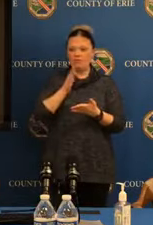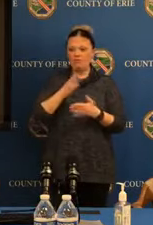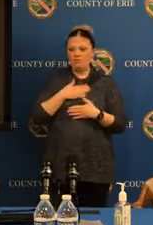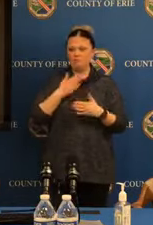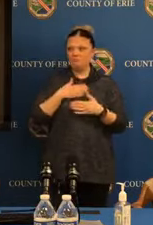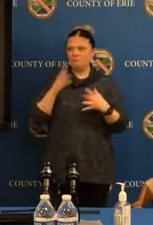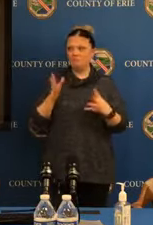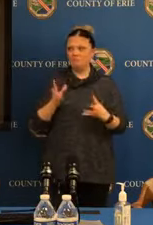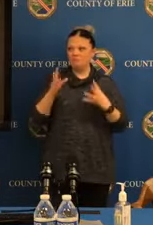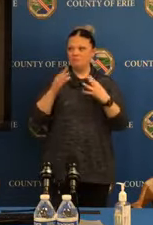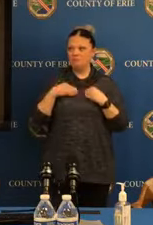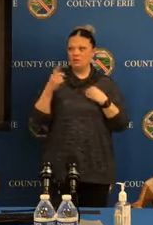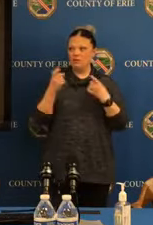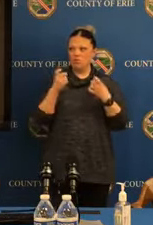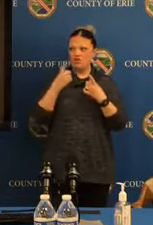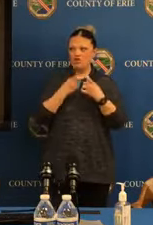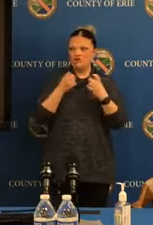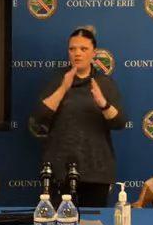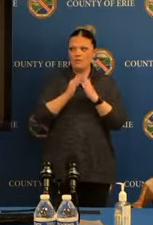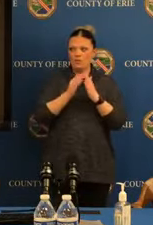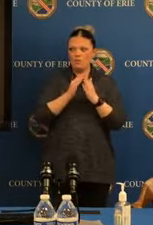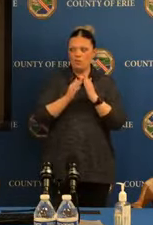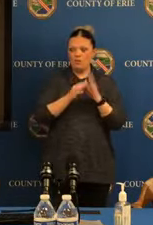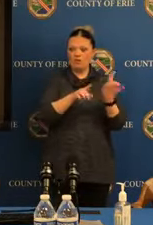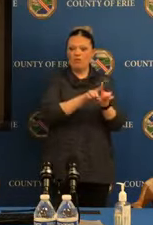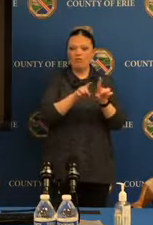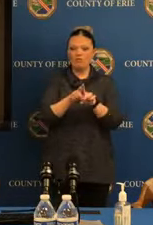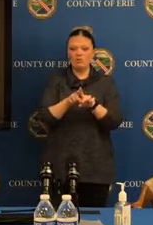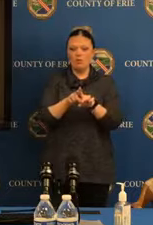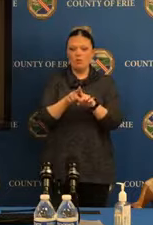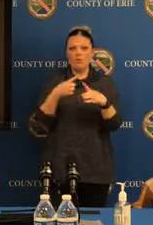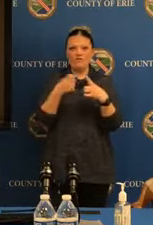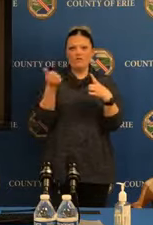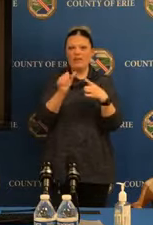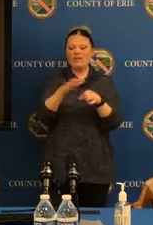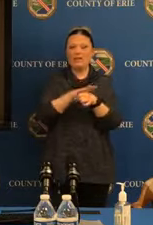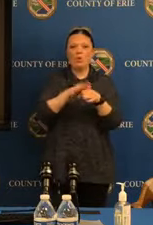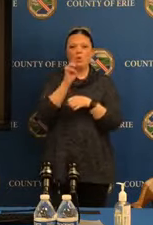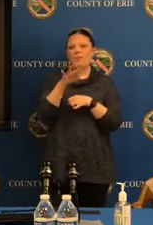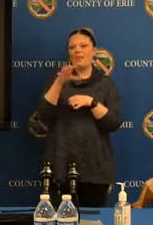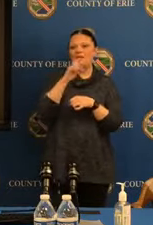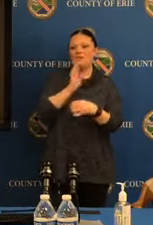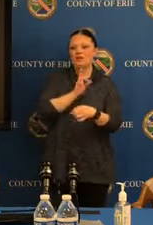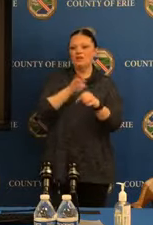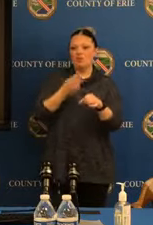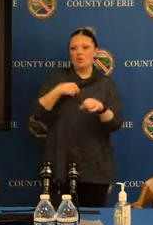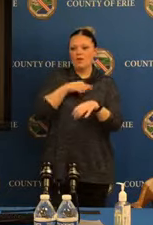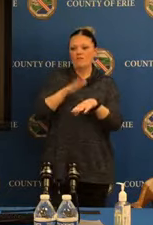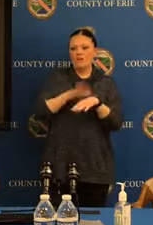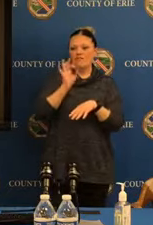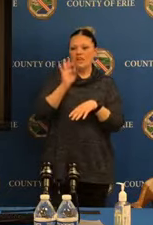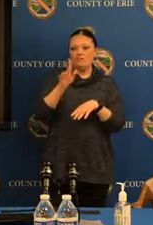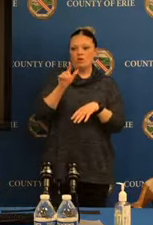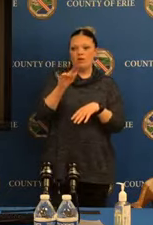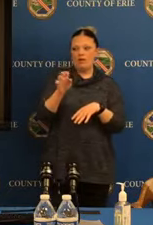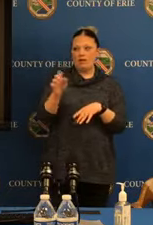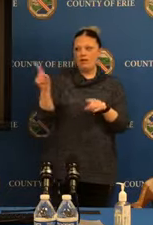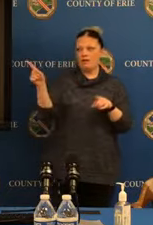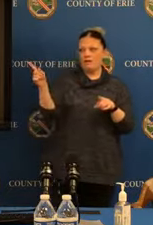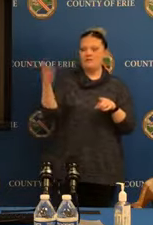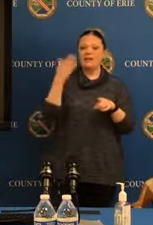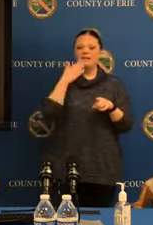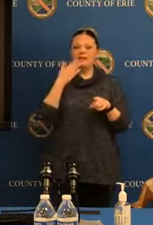some questions from our community as well as from any local media that is joining us on Facebook Live. Thank you,